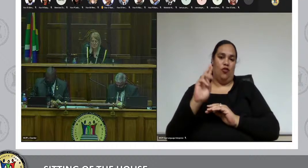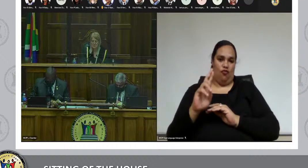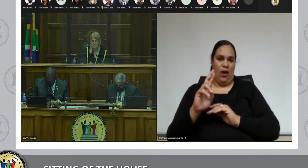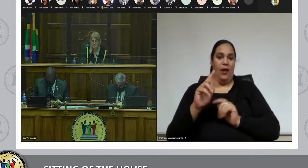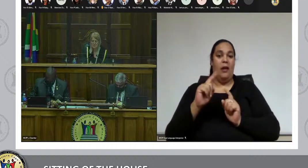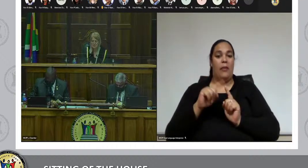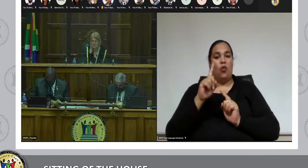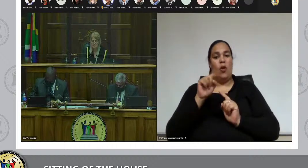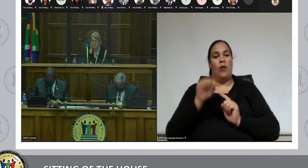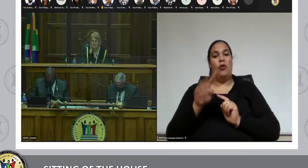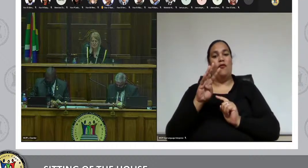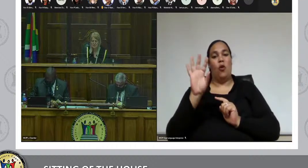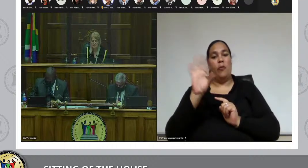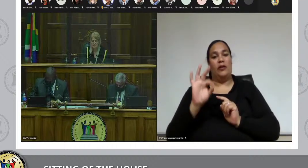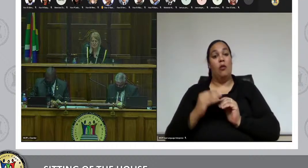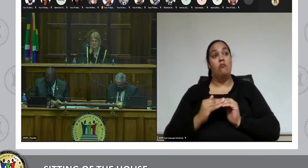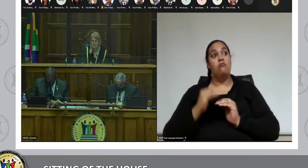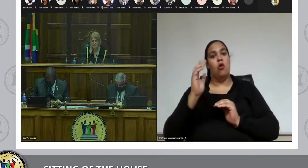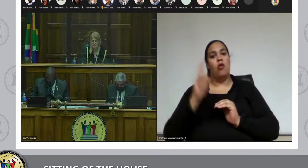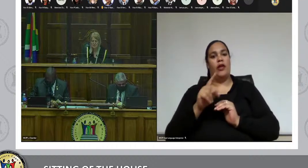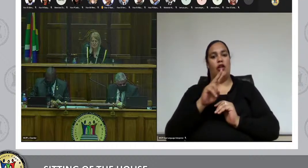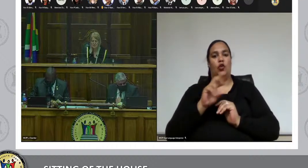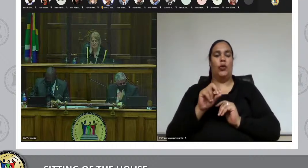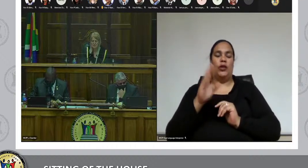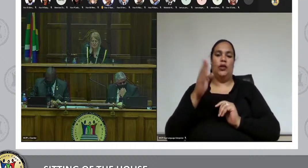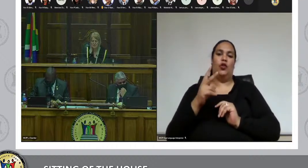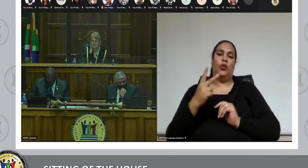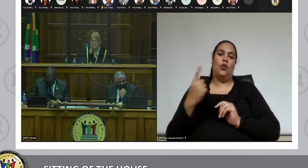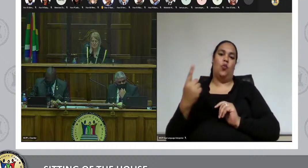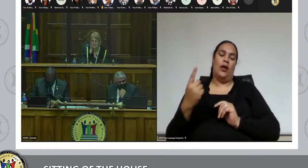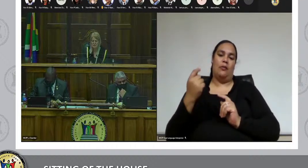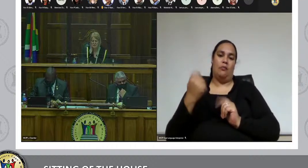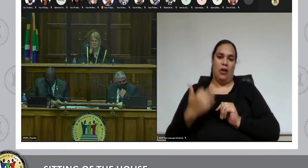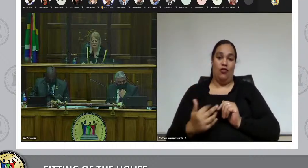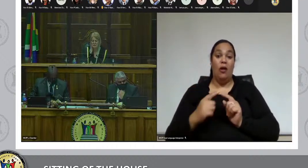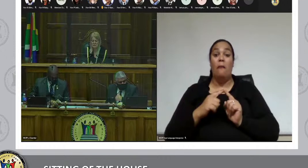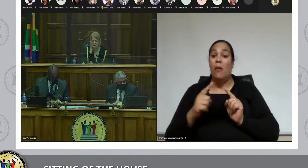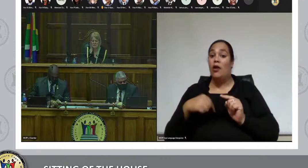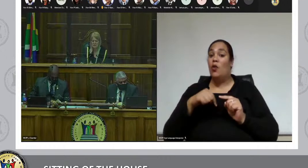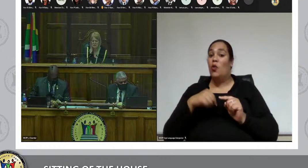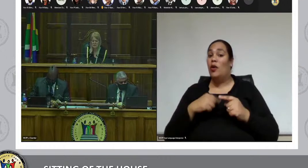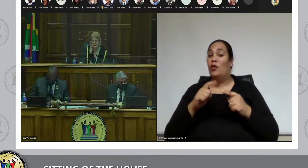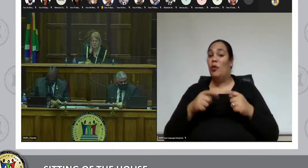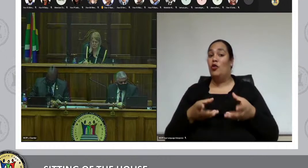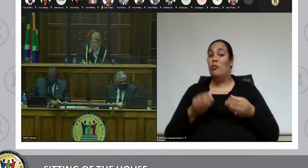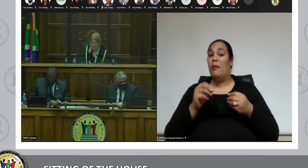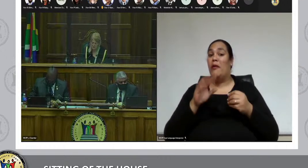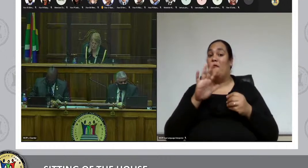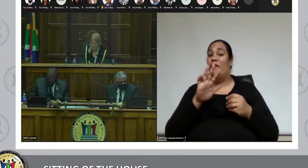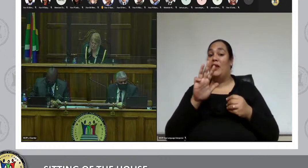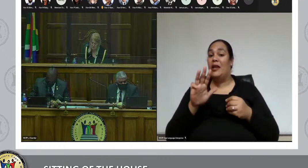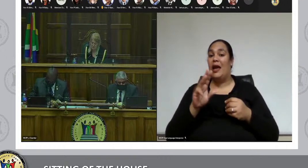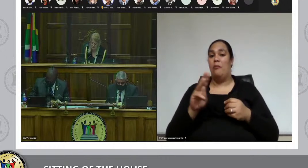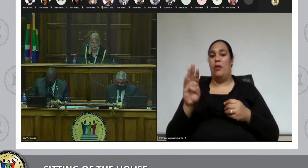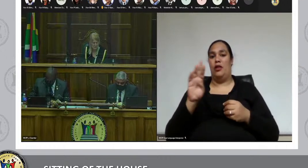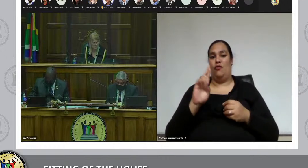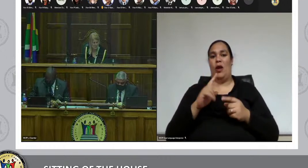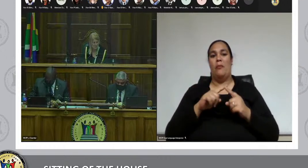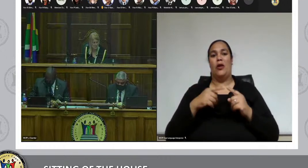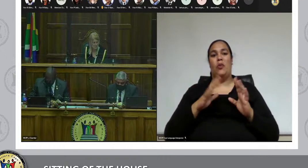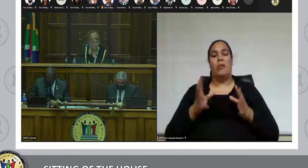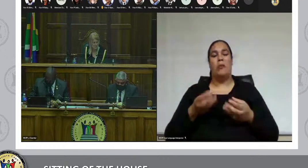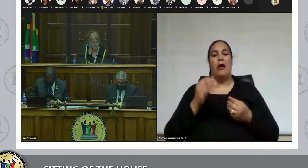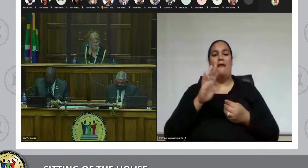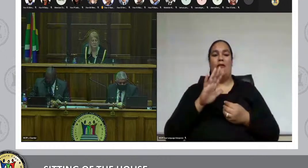is 1.4% more than the 2020-2021 budget. However, we were supposed to receive 59 billion rand. We received